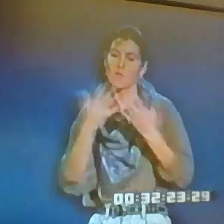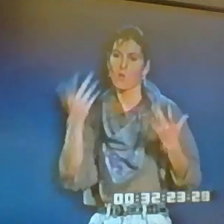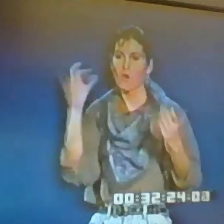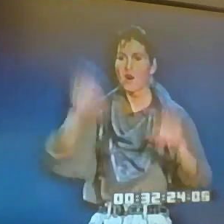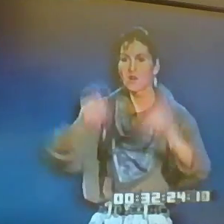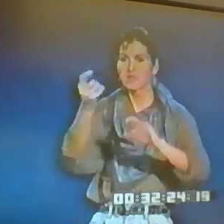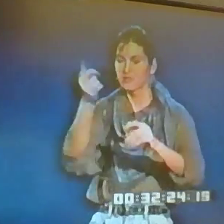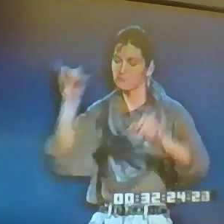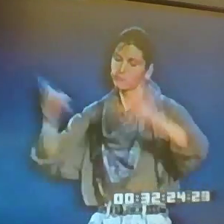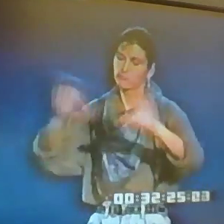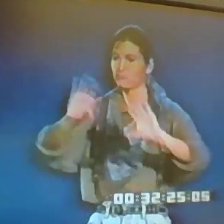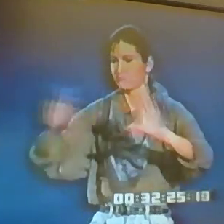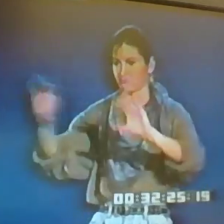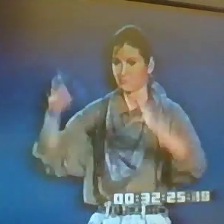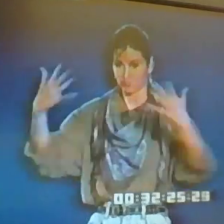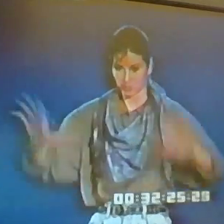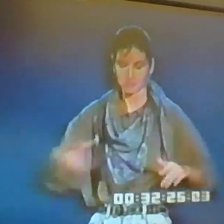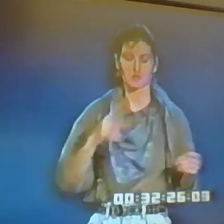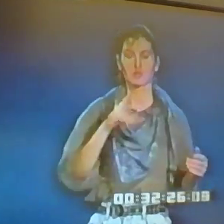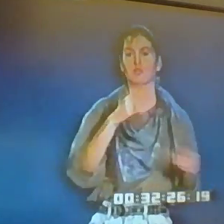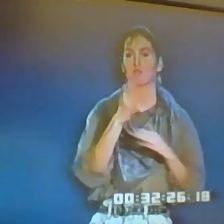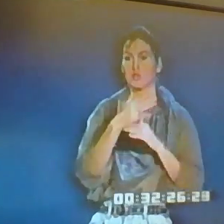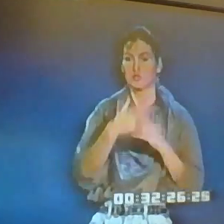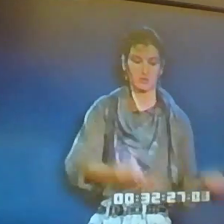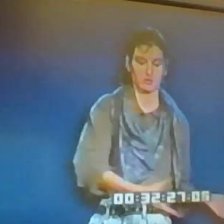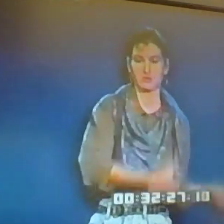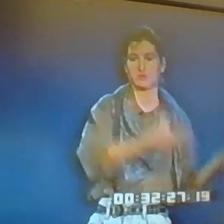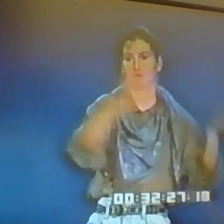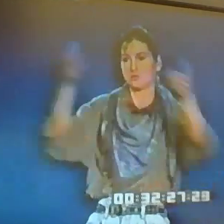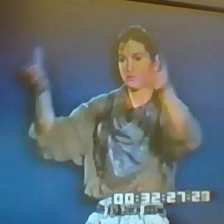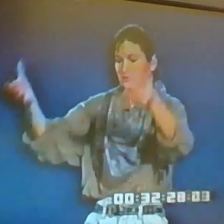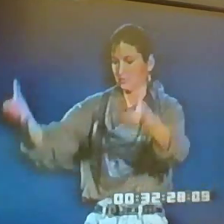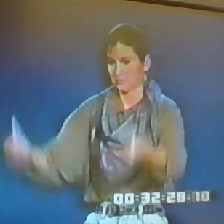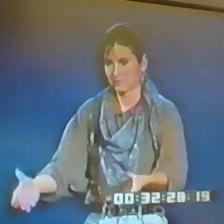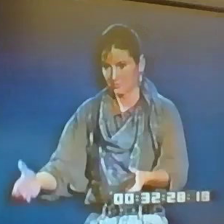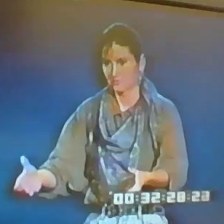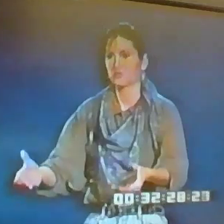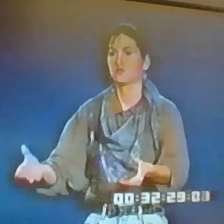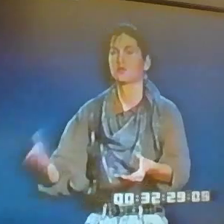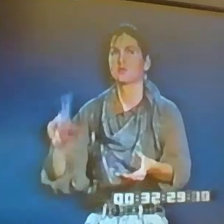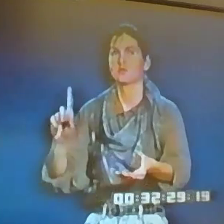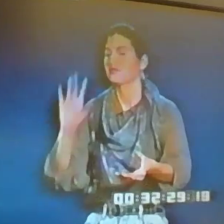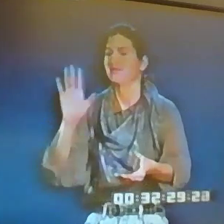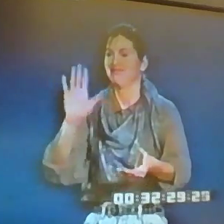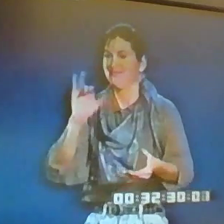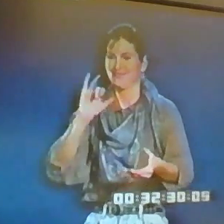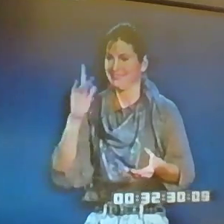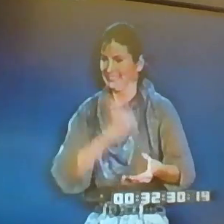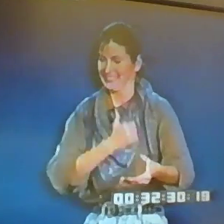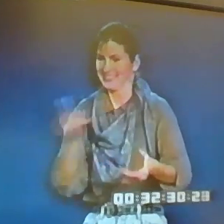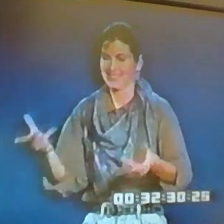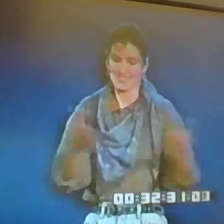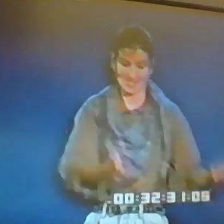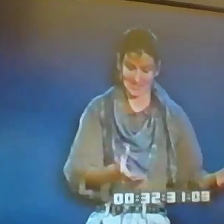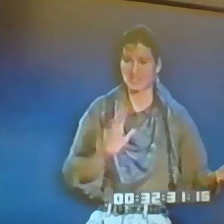And when it comes to the seasoning and all these ingredients, really, there are no set amounts for how much you can